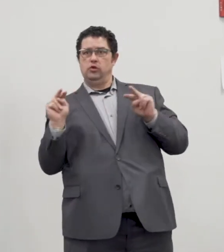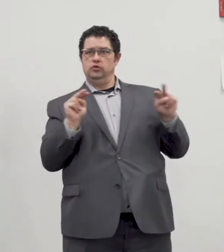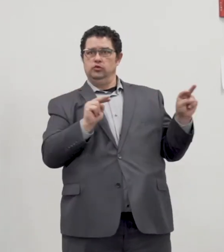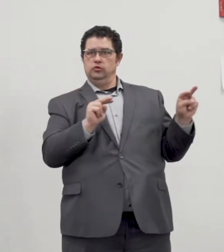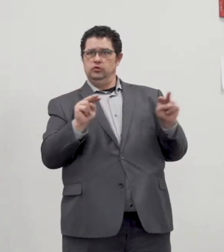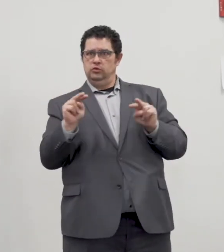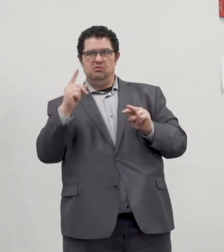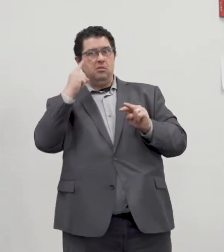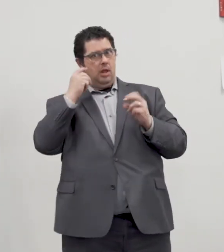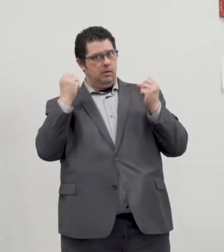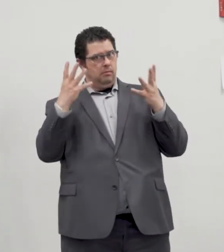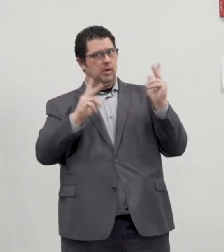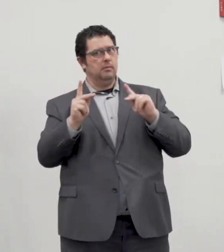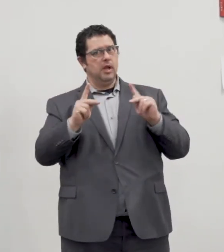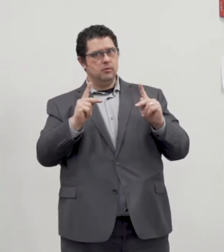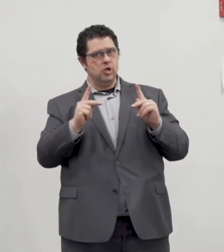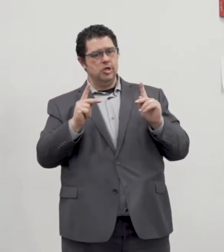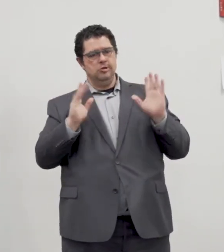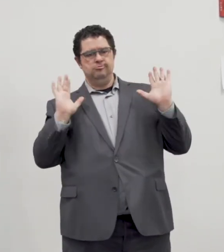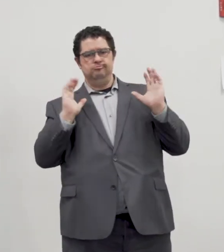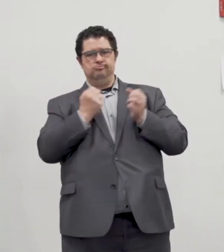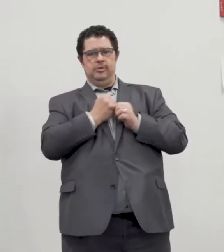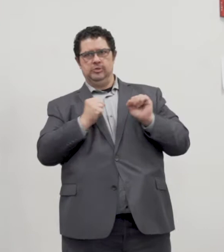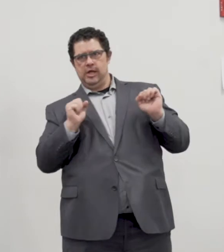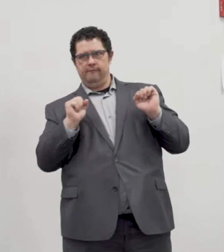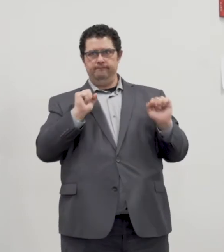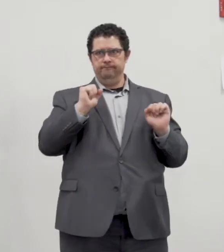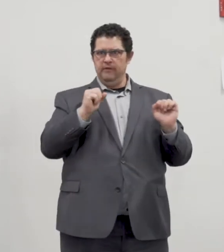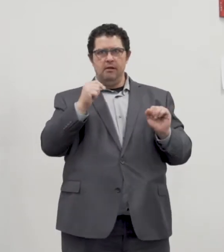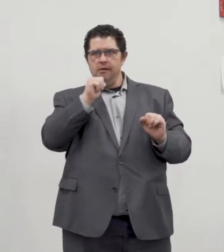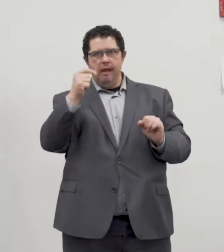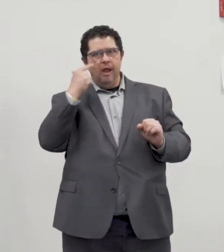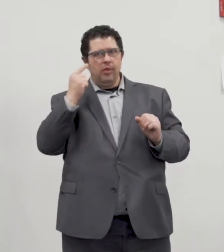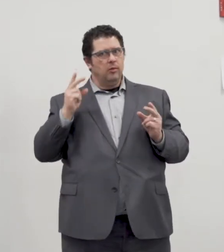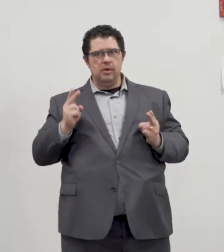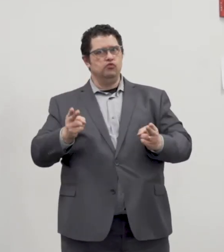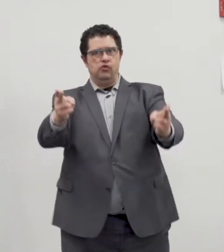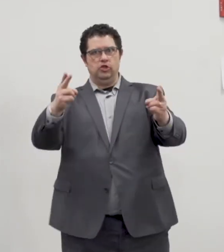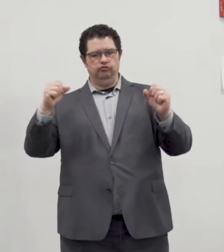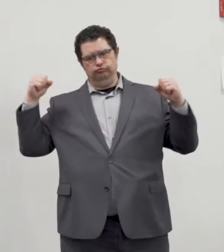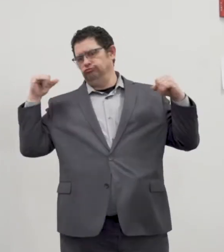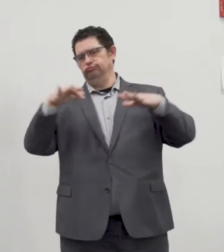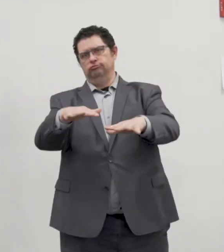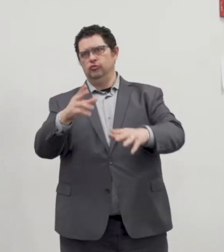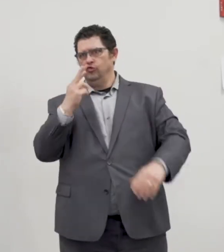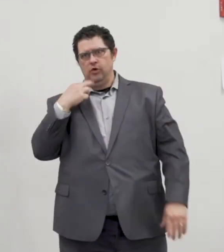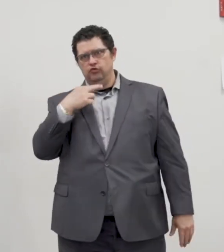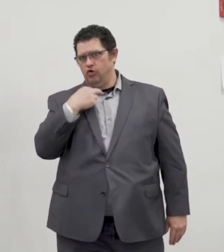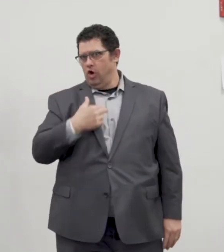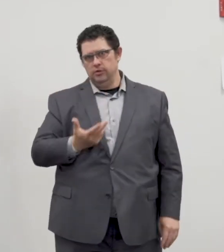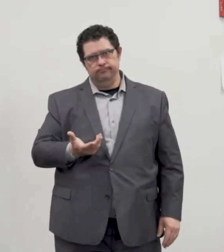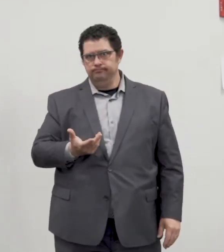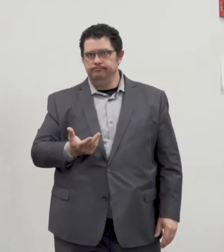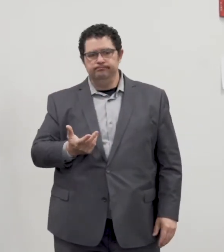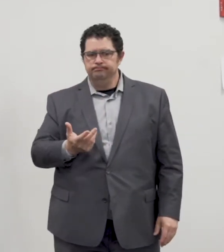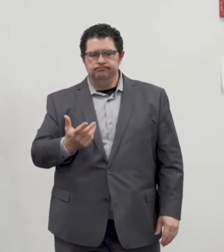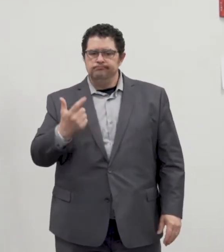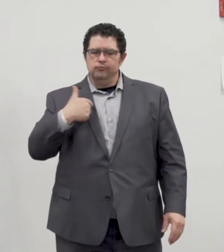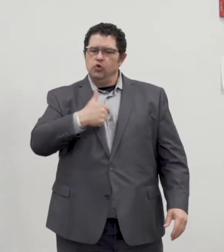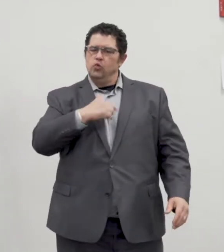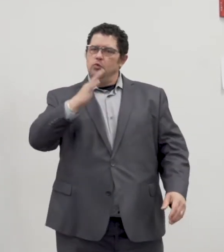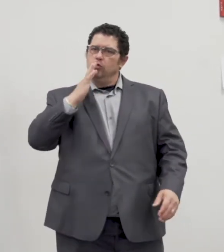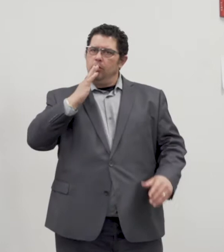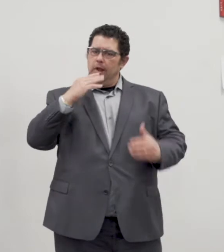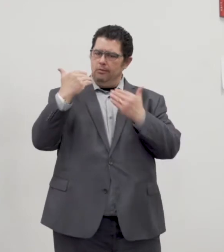are going to wait and watch. I don't expect a big rush to the restaurants. We will talk about limitations